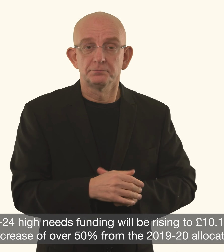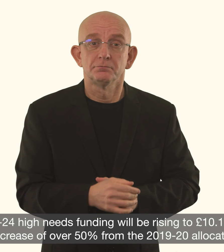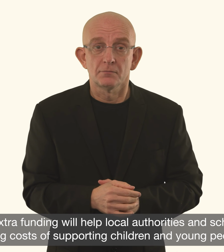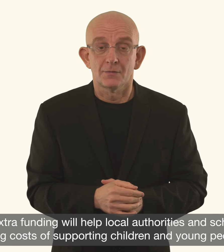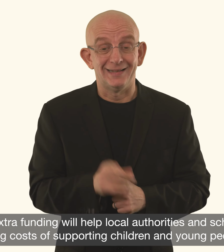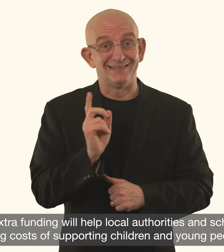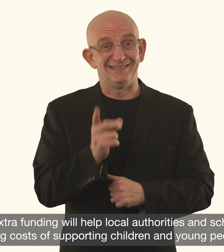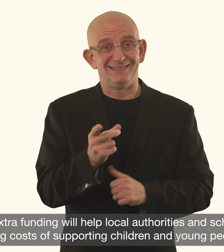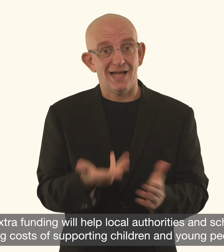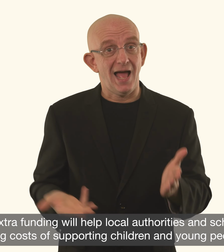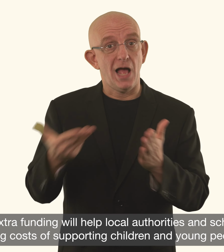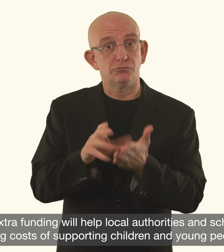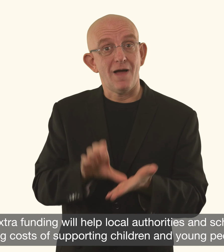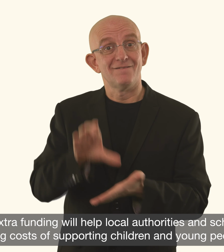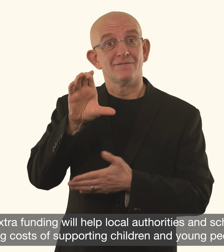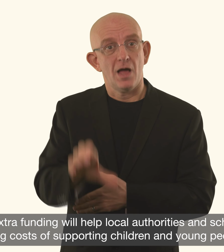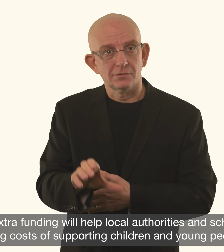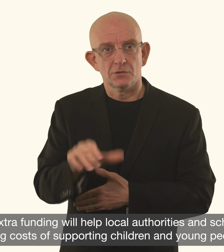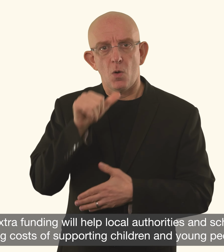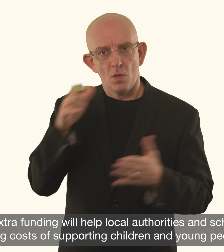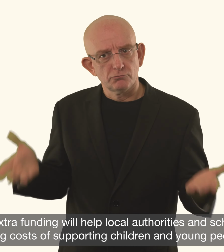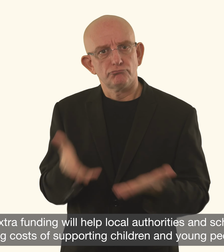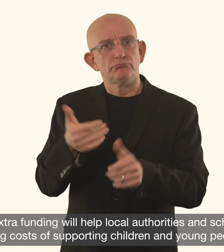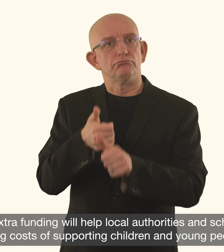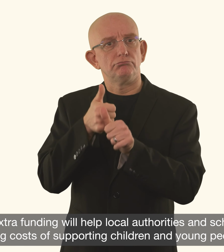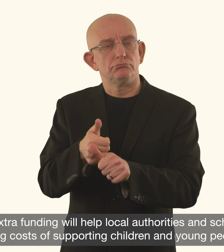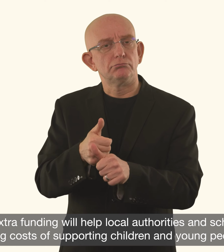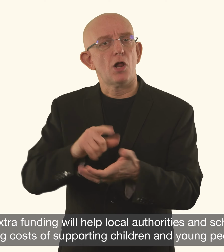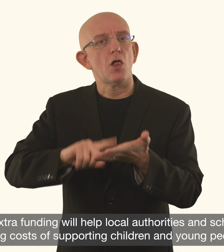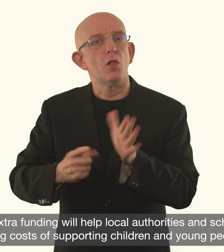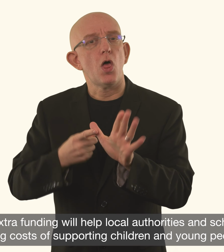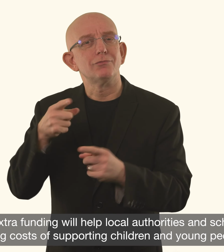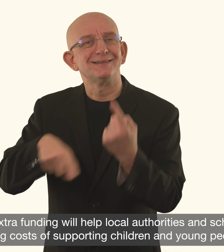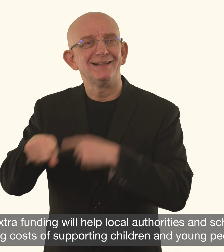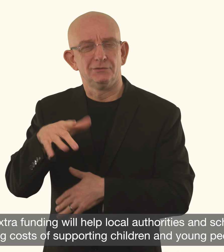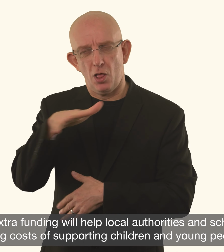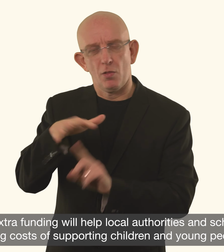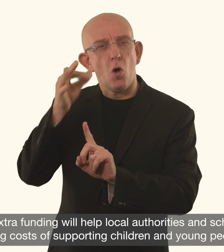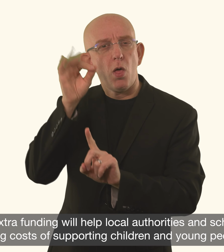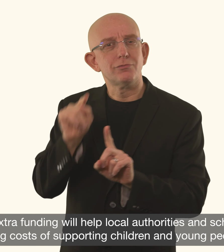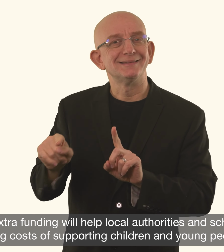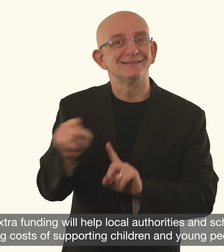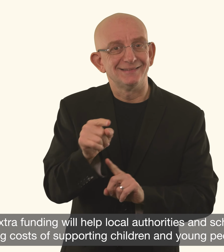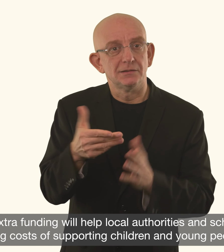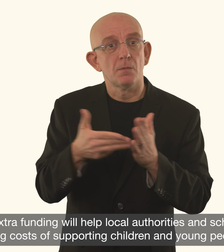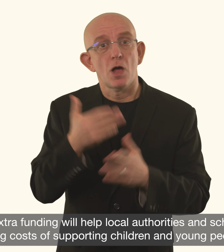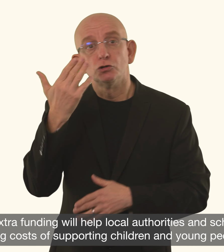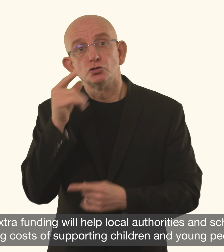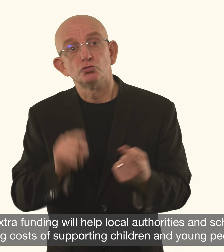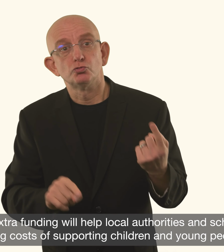This extra funding will help local authorities and schools with the increasing costs of supporting children and young people with Send.